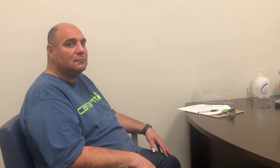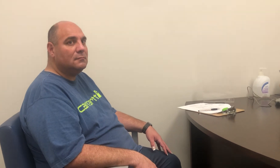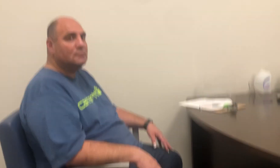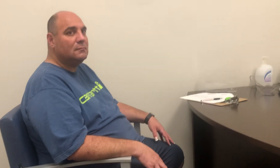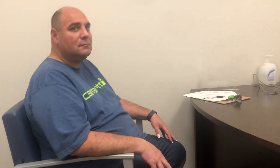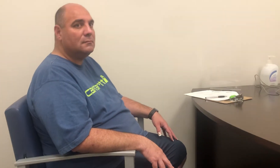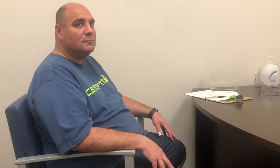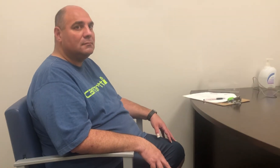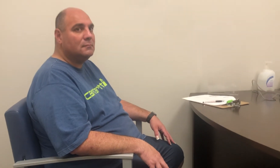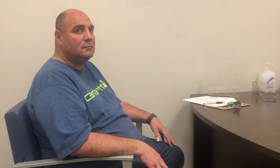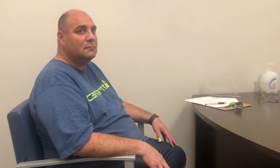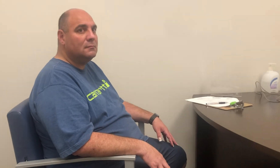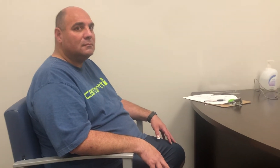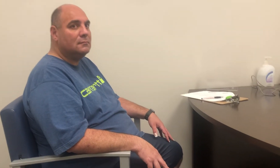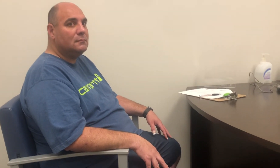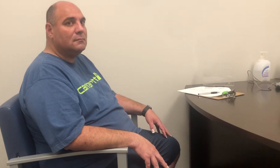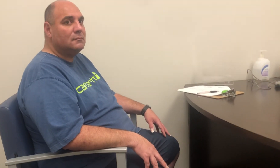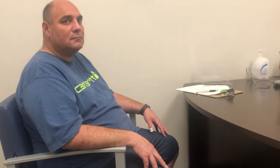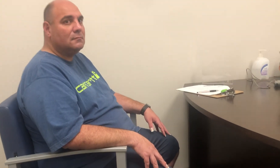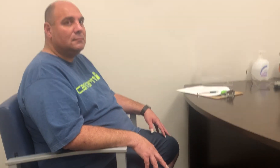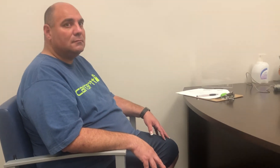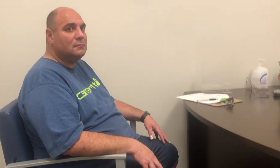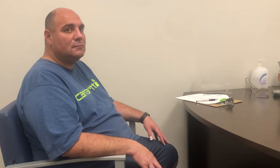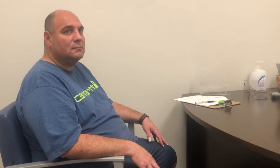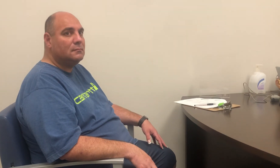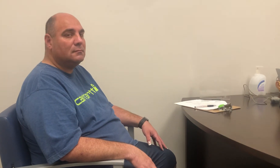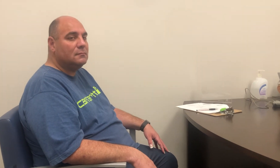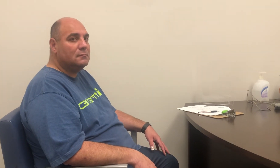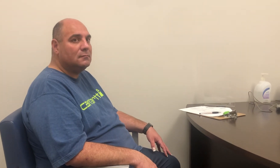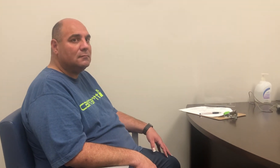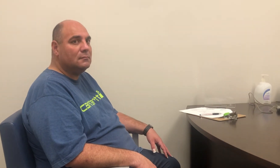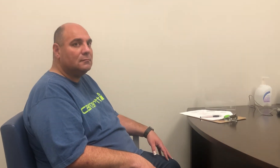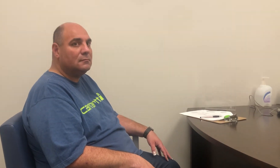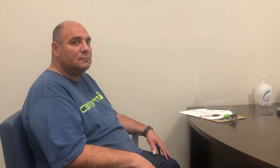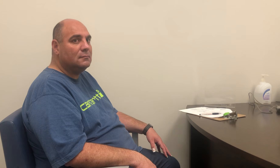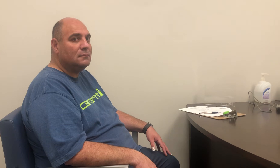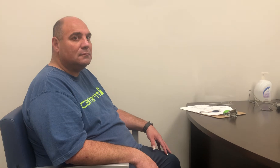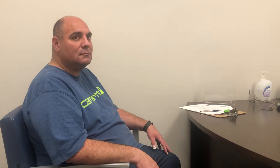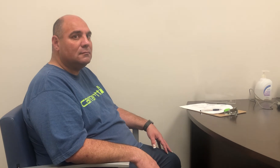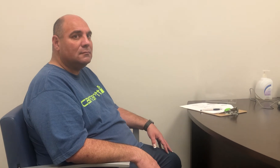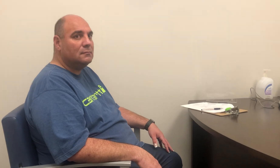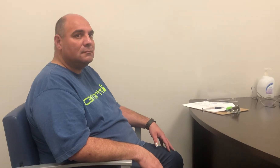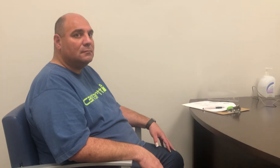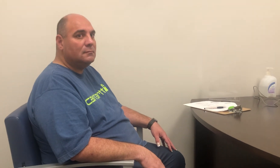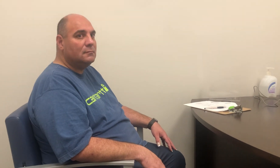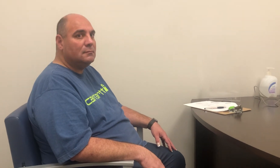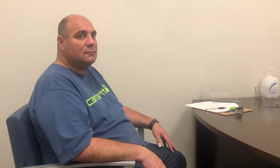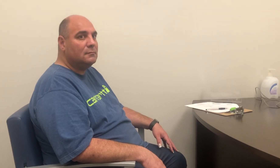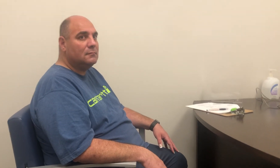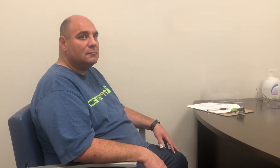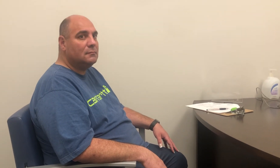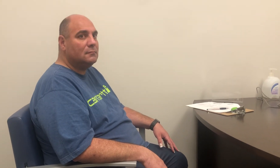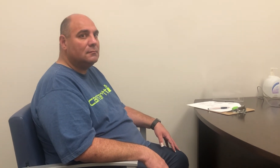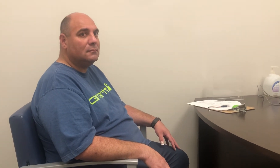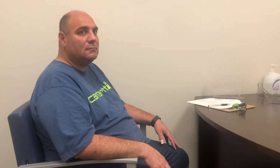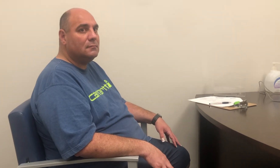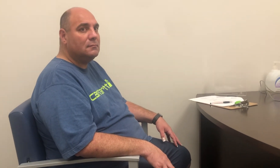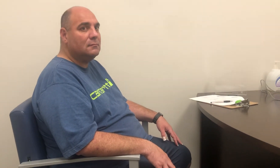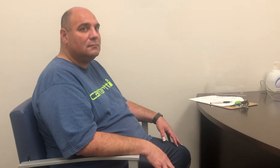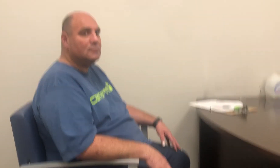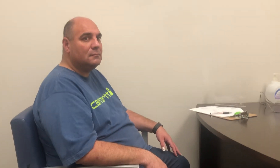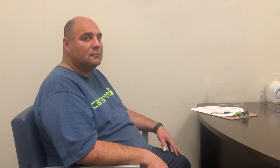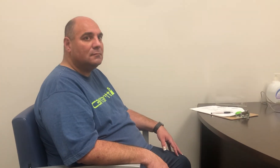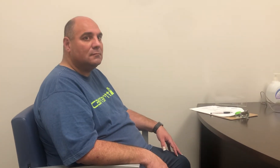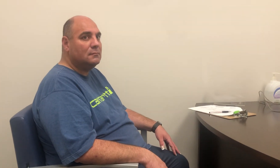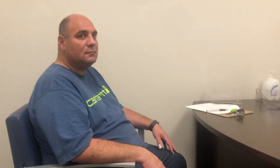looks. I don't know. I've never been able to explain how he uses language, how he develops speech, but we just went